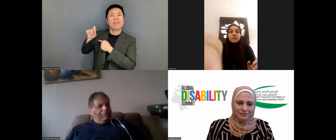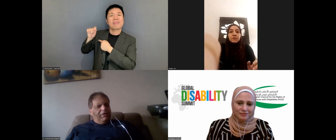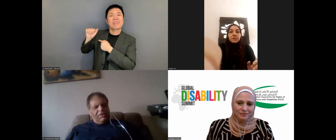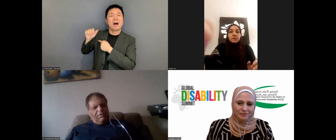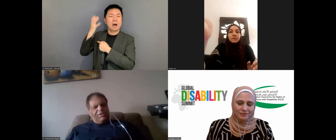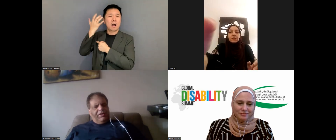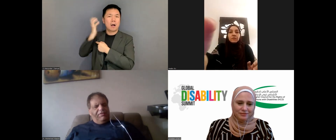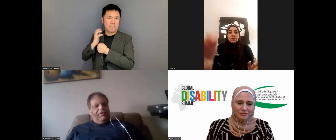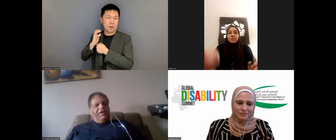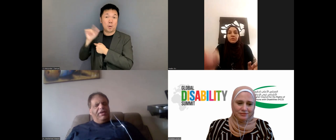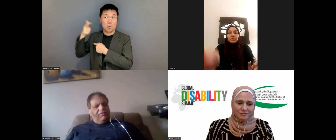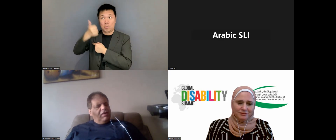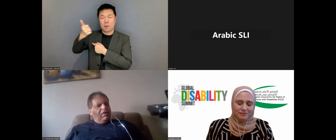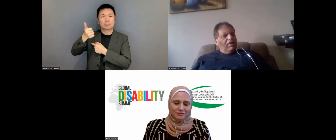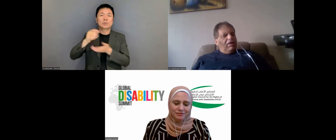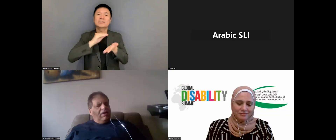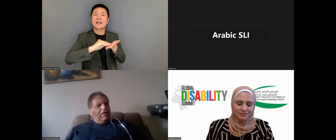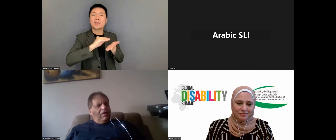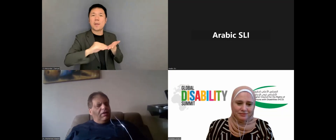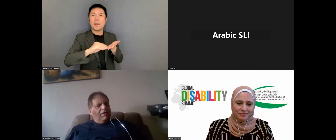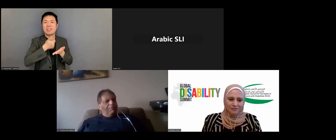Global Disability Summit Secretariat,